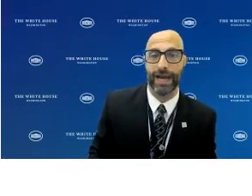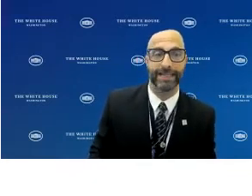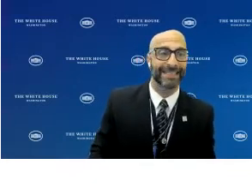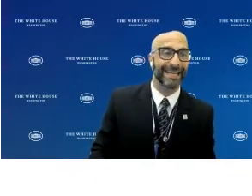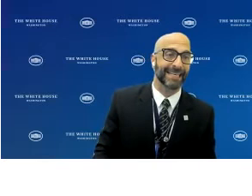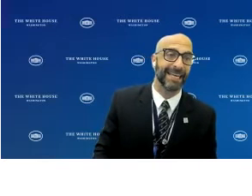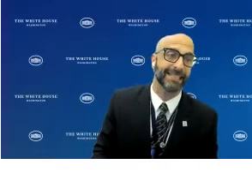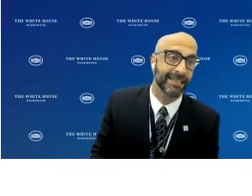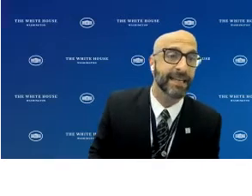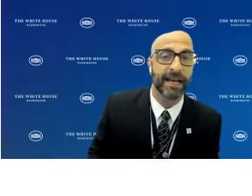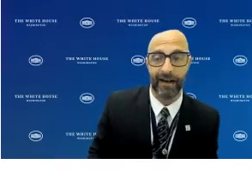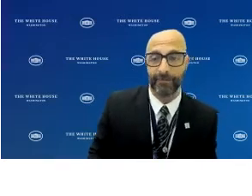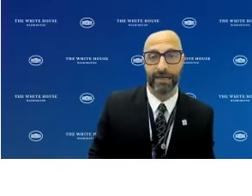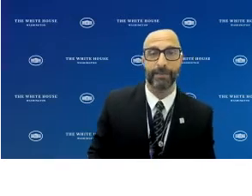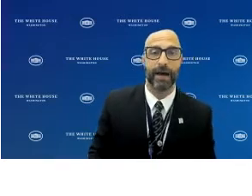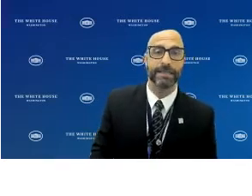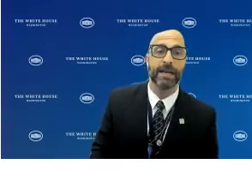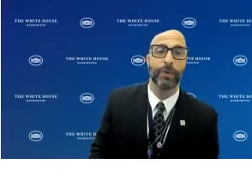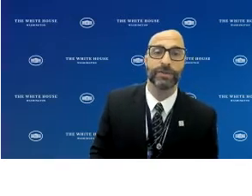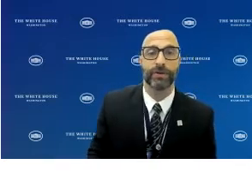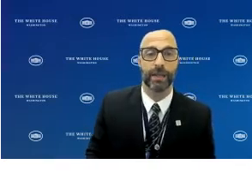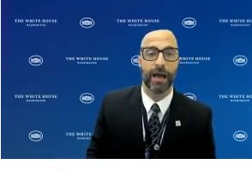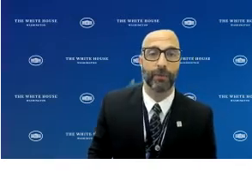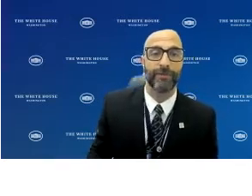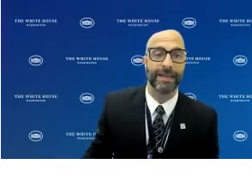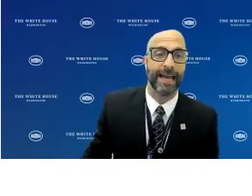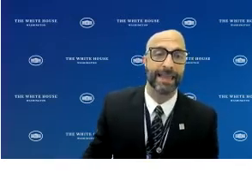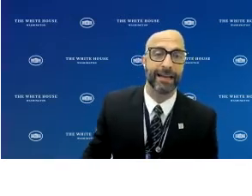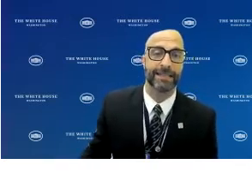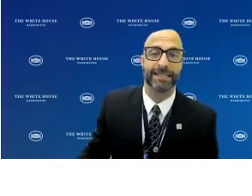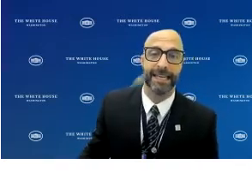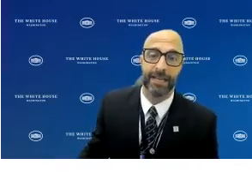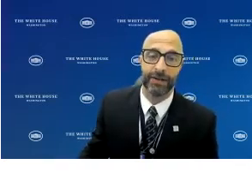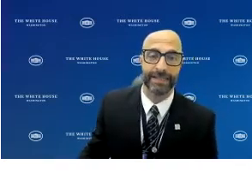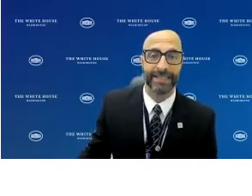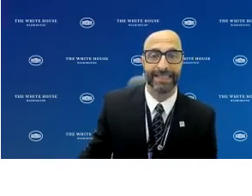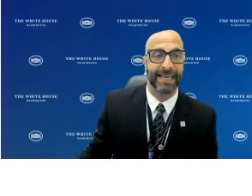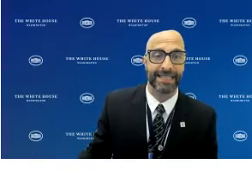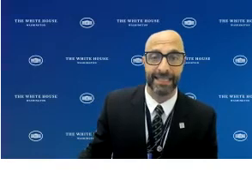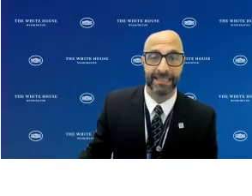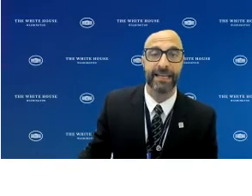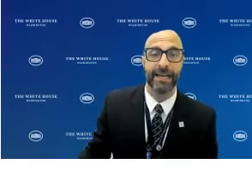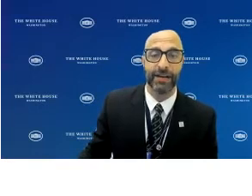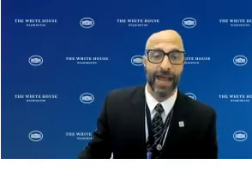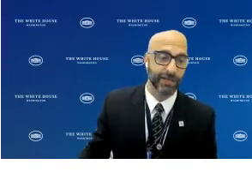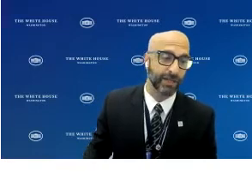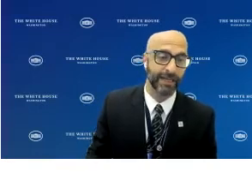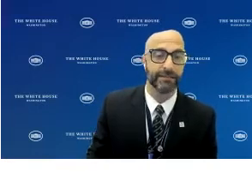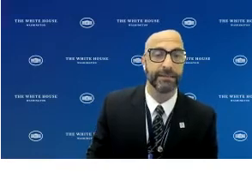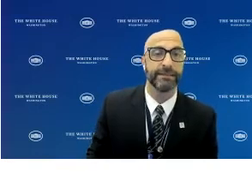22,774 total United States cases of monkeypox, which goes along with 59,606